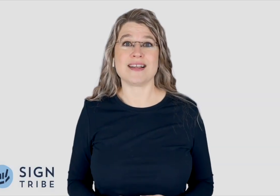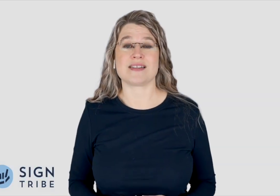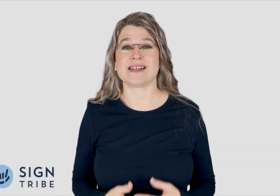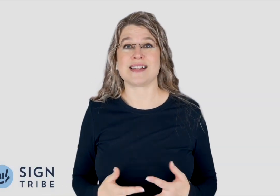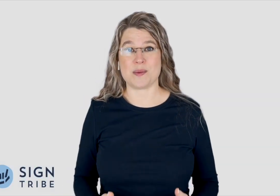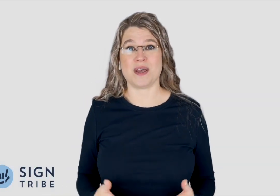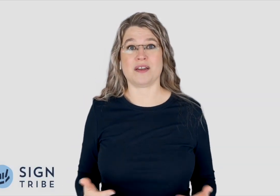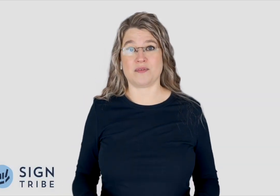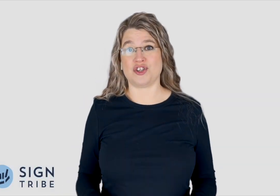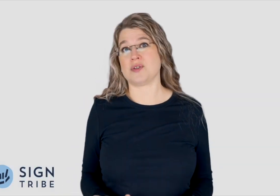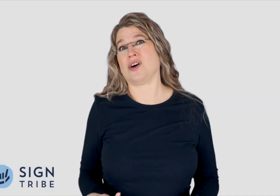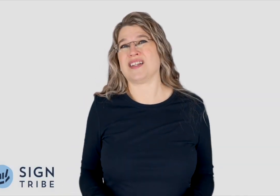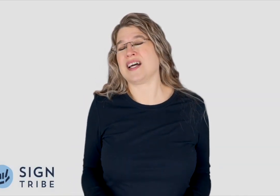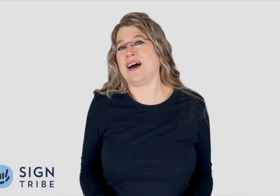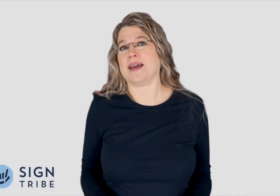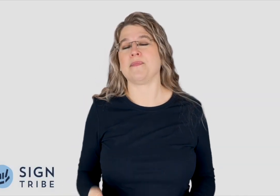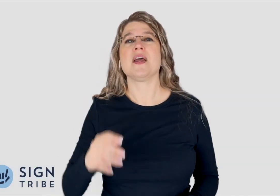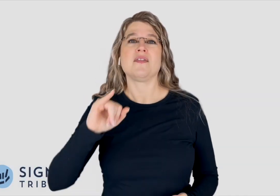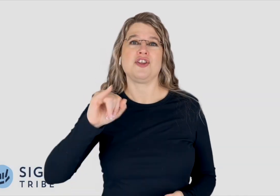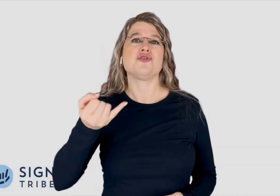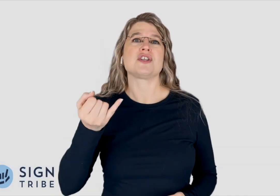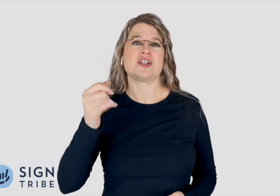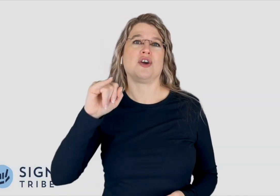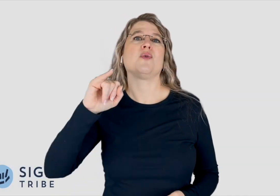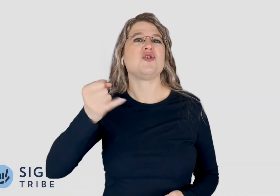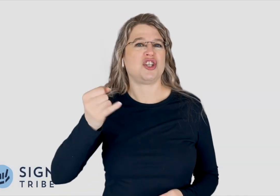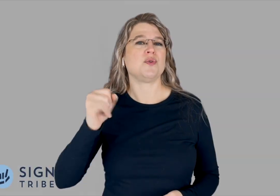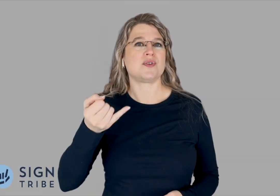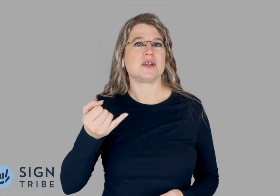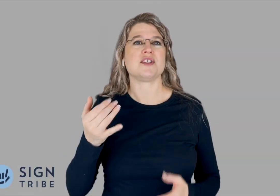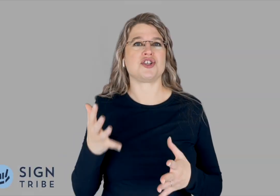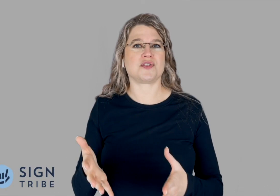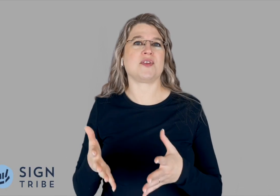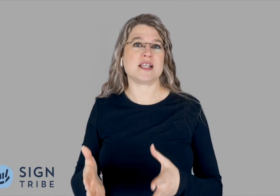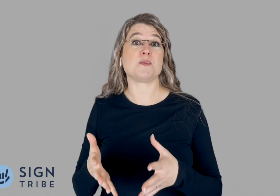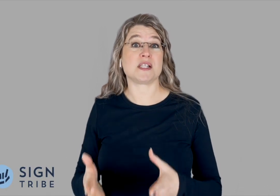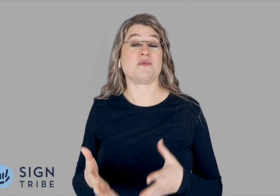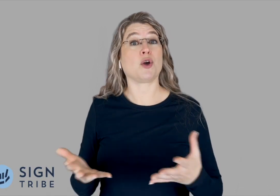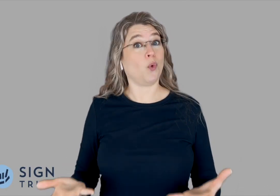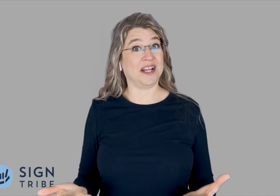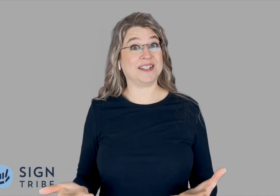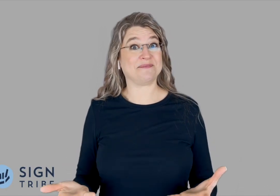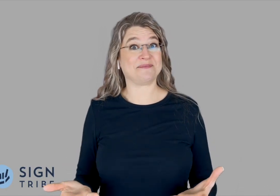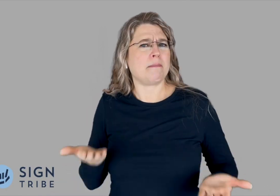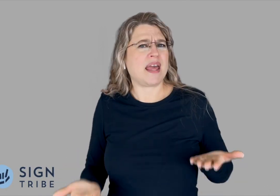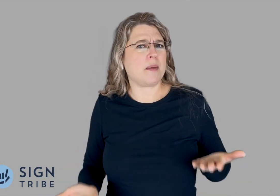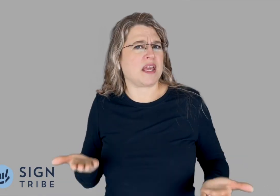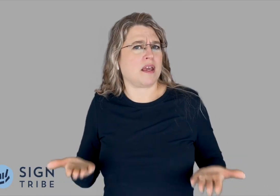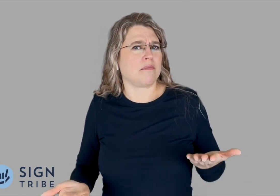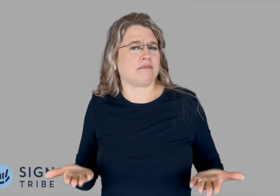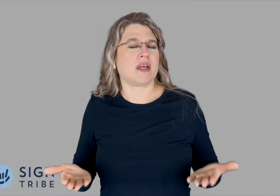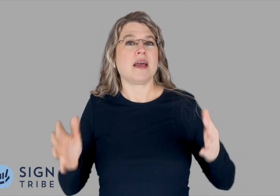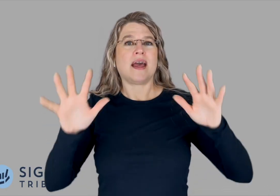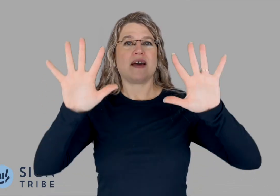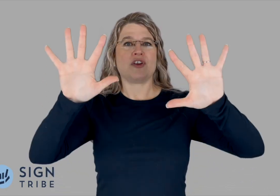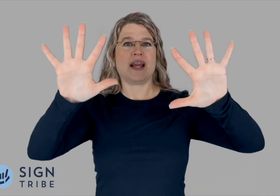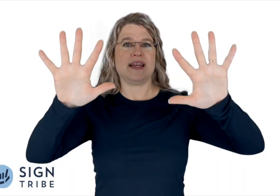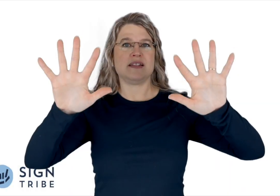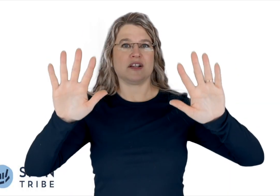the same kind of juice all the time, then you'll just know juice is just for that specific one. Maybe have your hands in